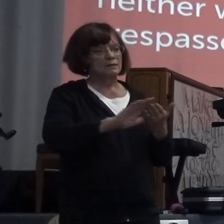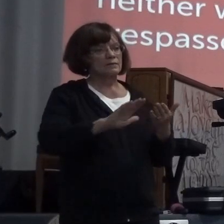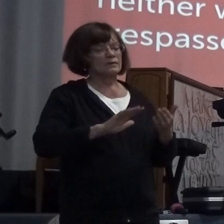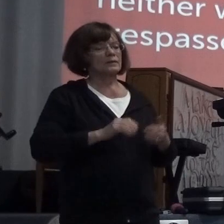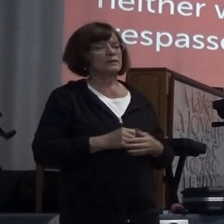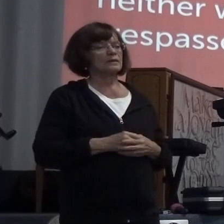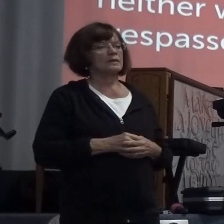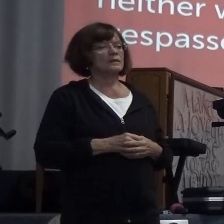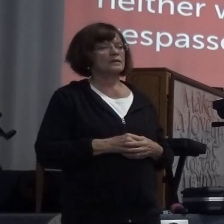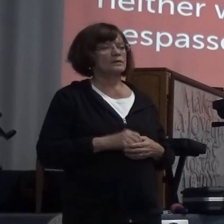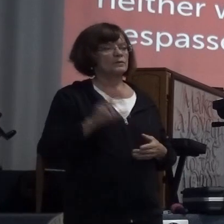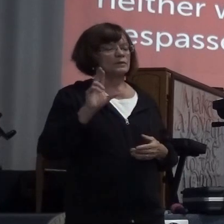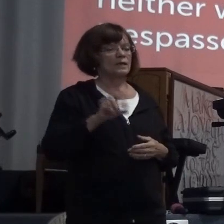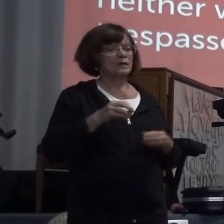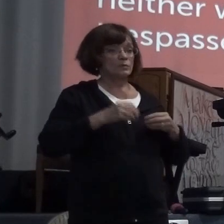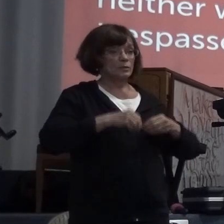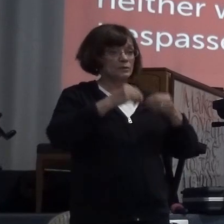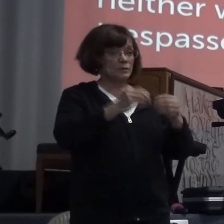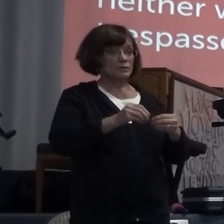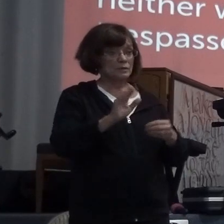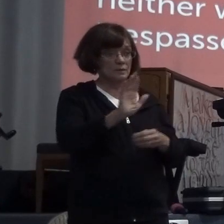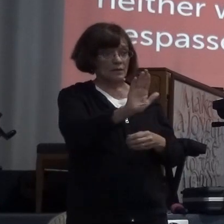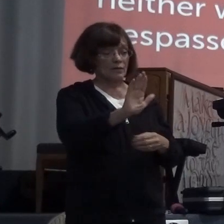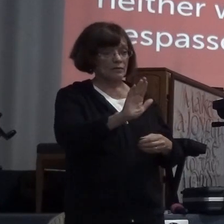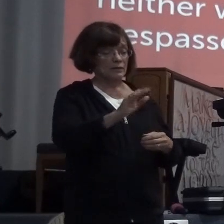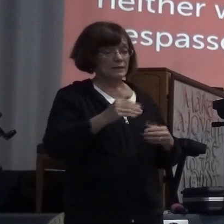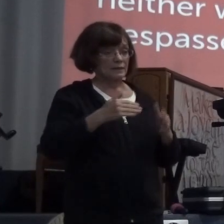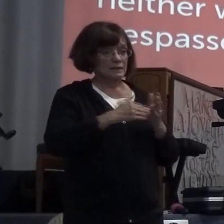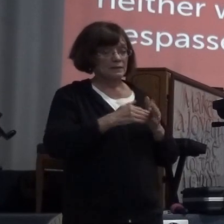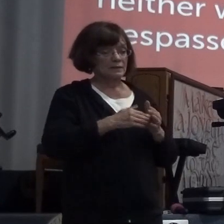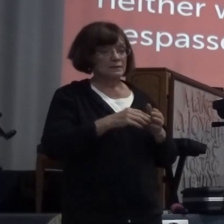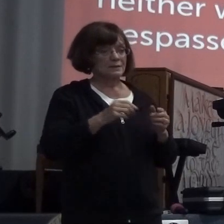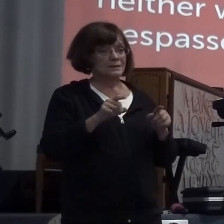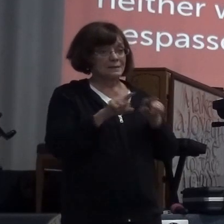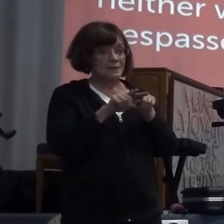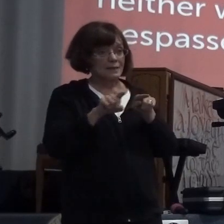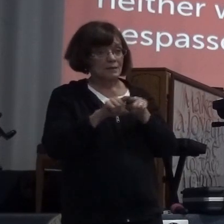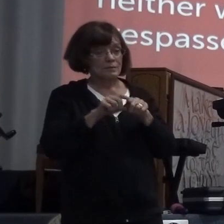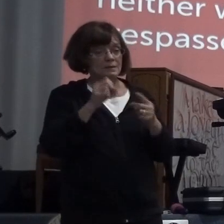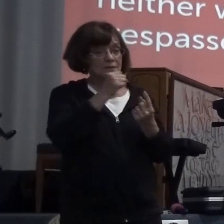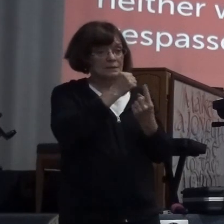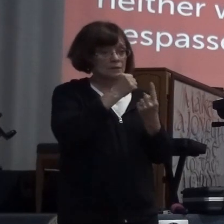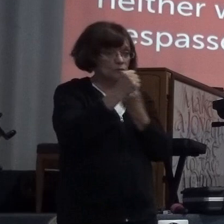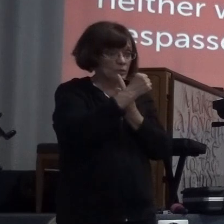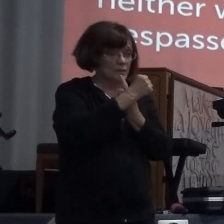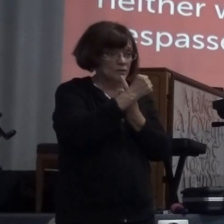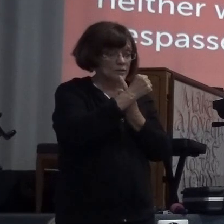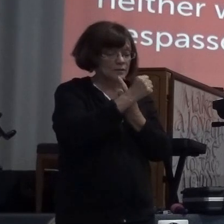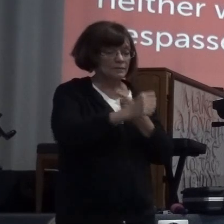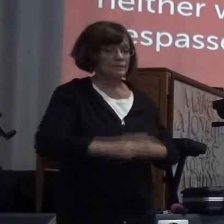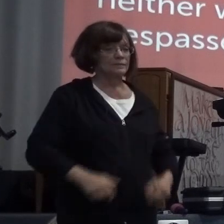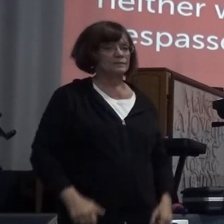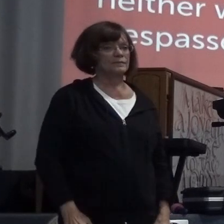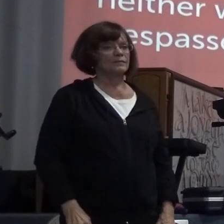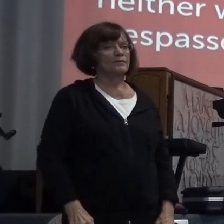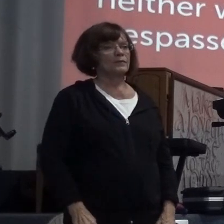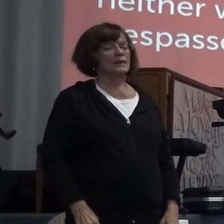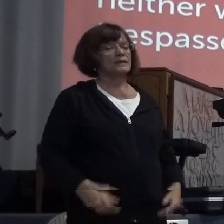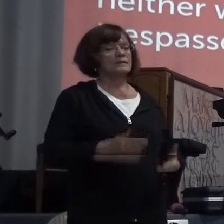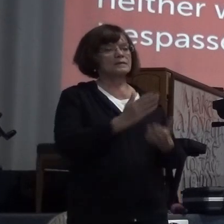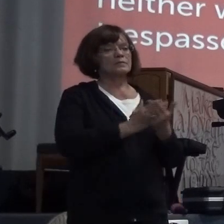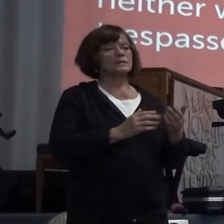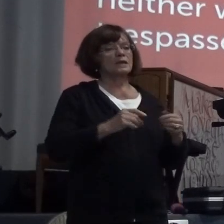back into an abusive situation. That's something to be considered, because I think in the church the church can get that